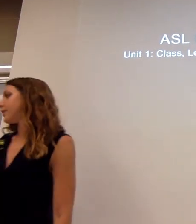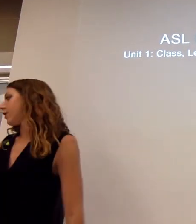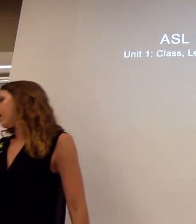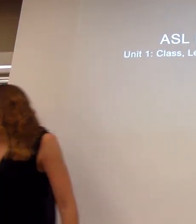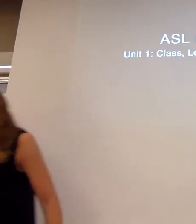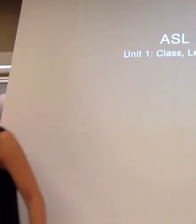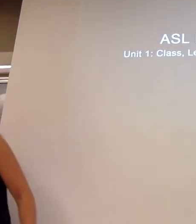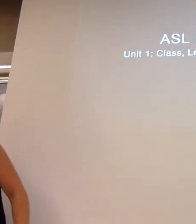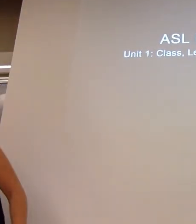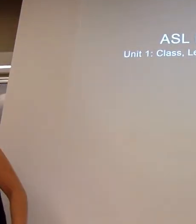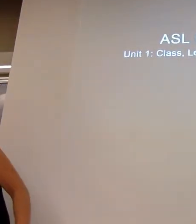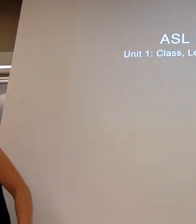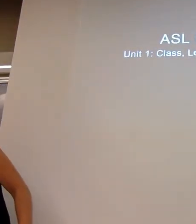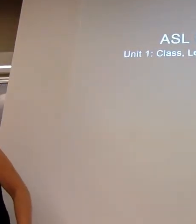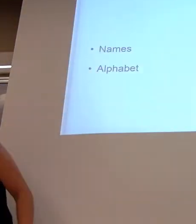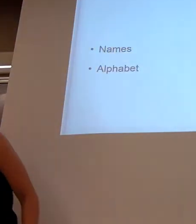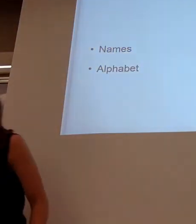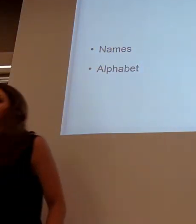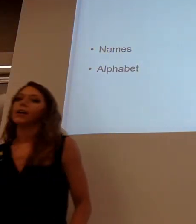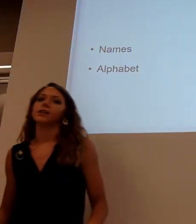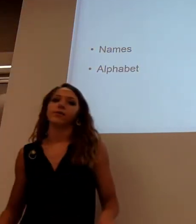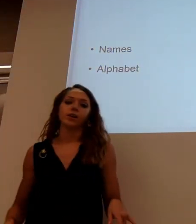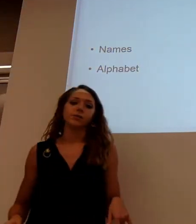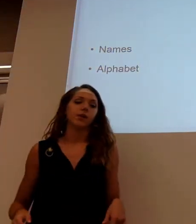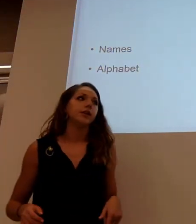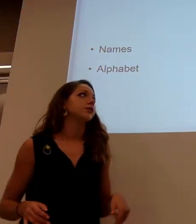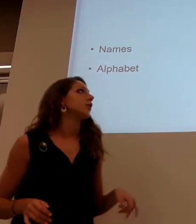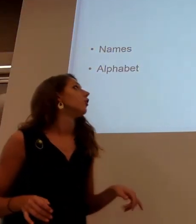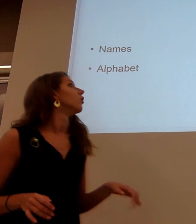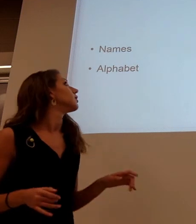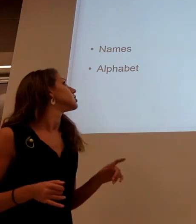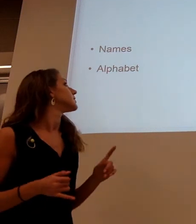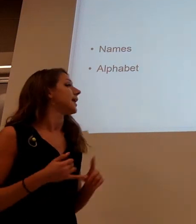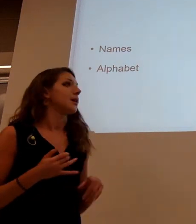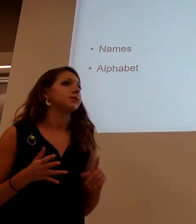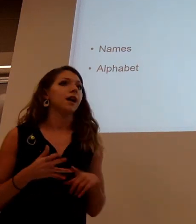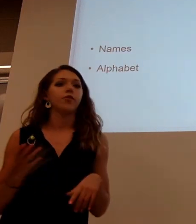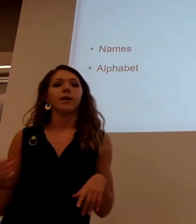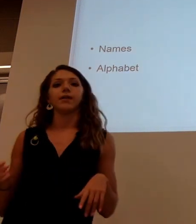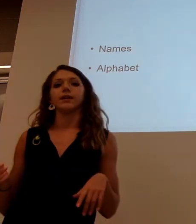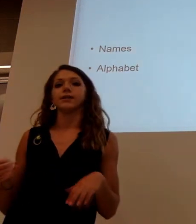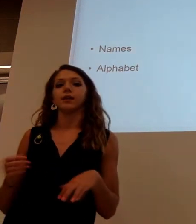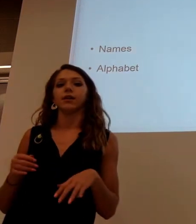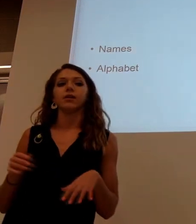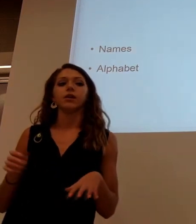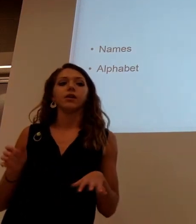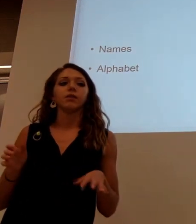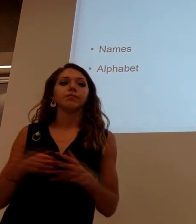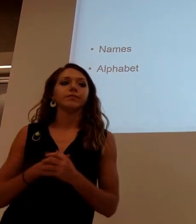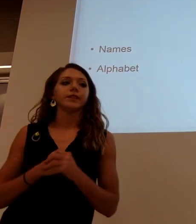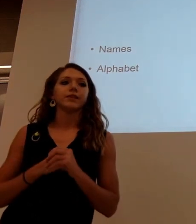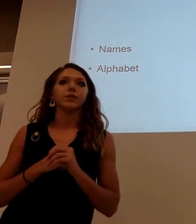All right, so like the first section on your test is finger spelling. So just names and alphabet, like he's gonna give you